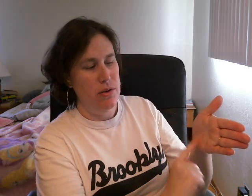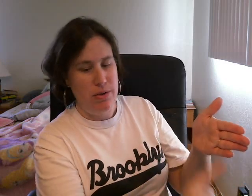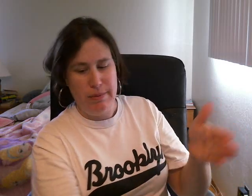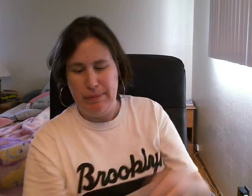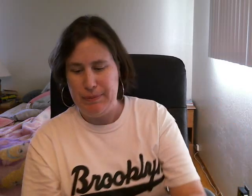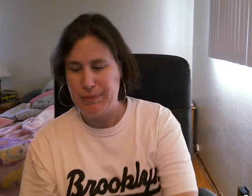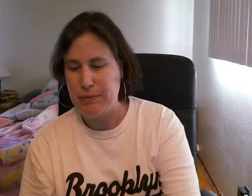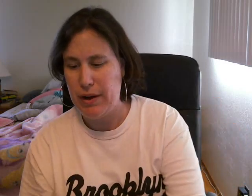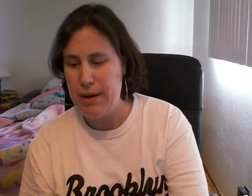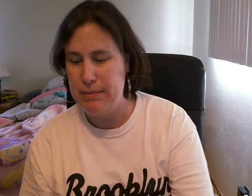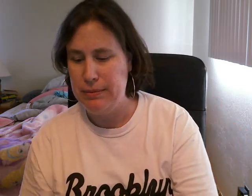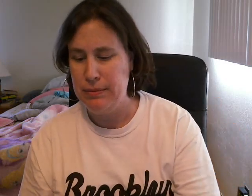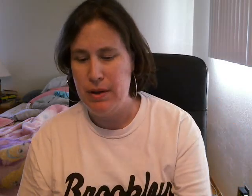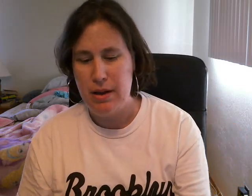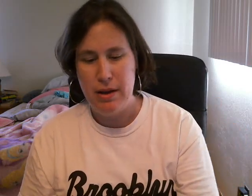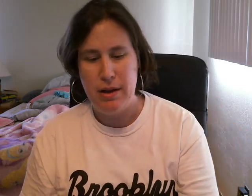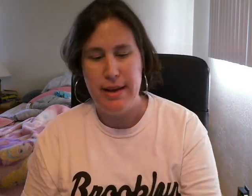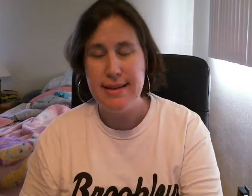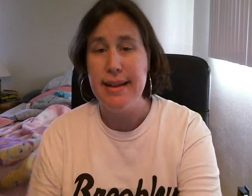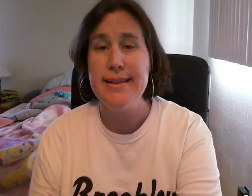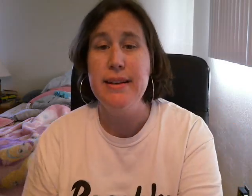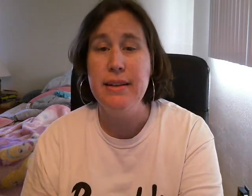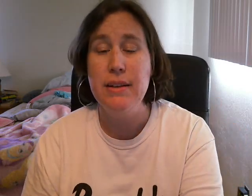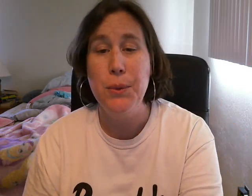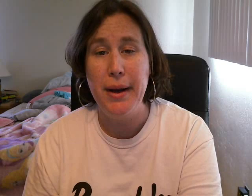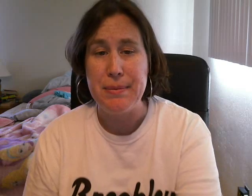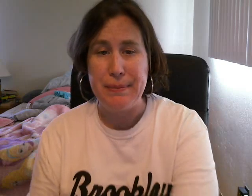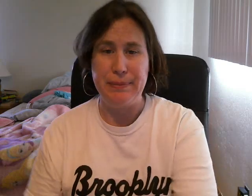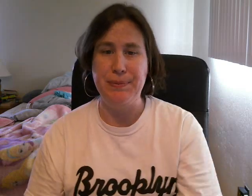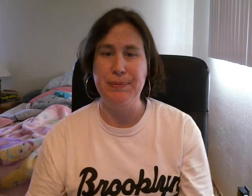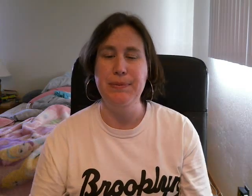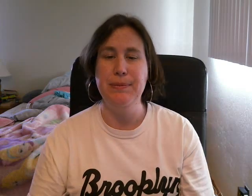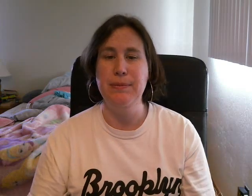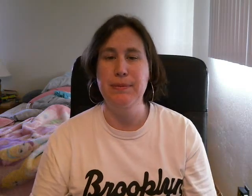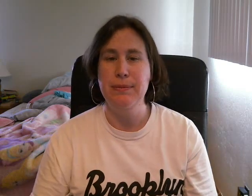Zoo. Okay? That's Lesson One. You